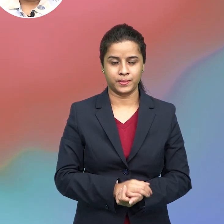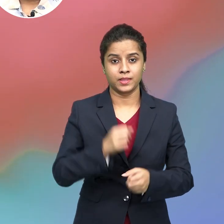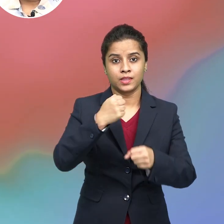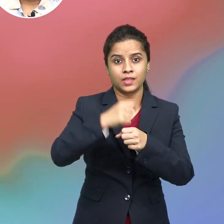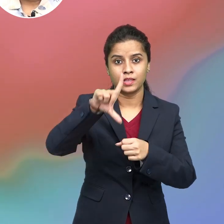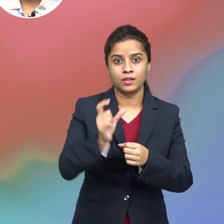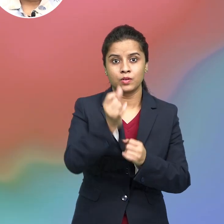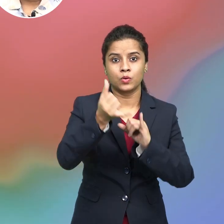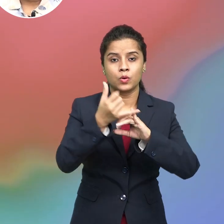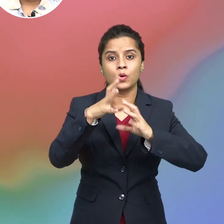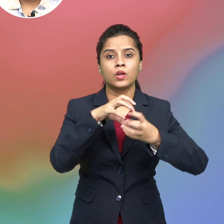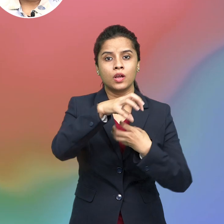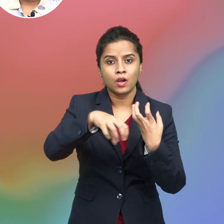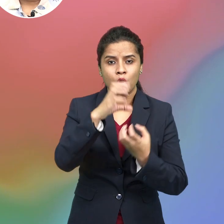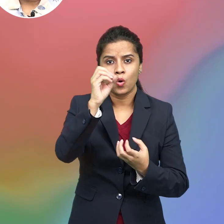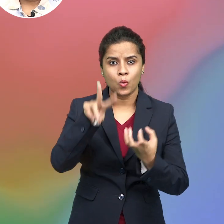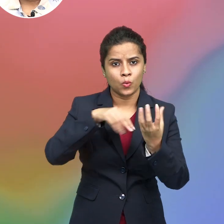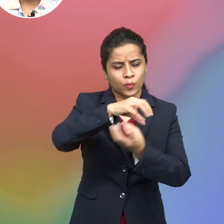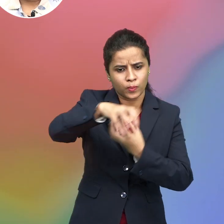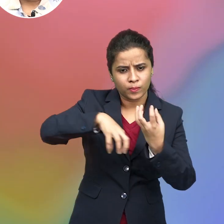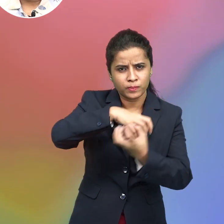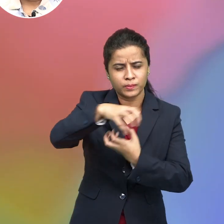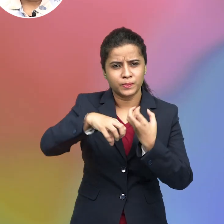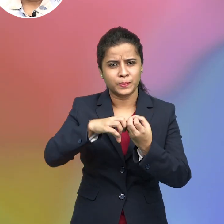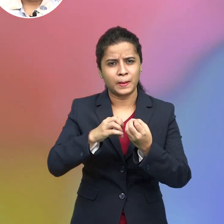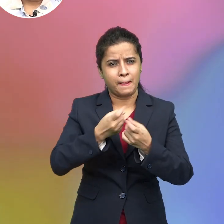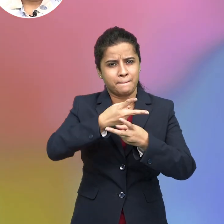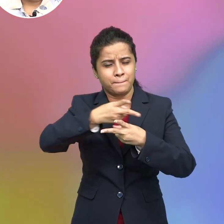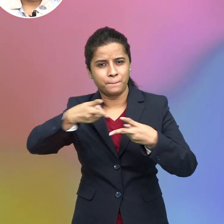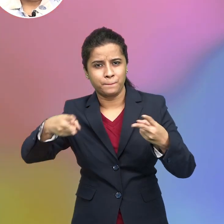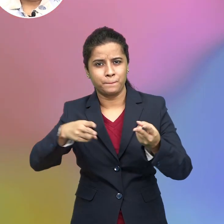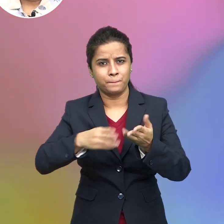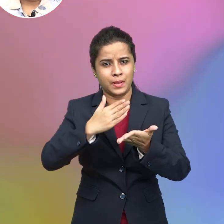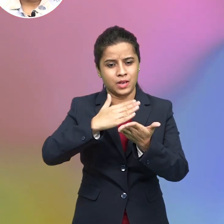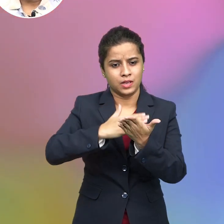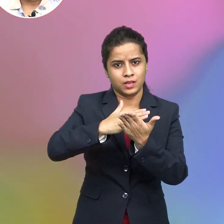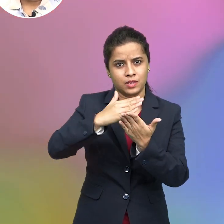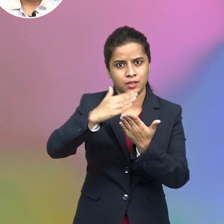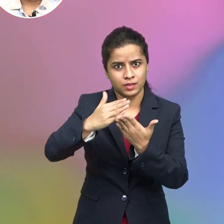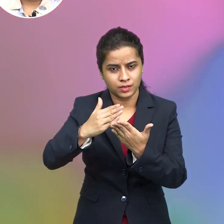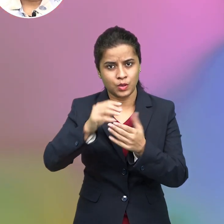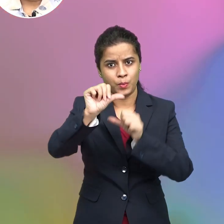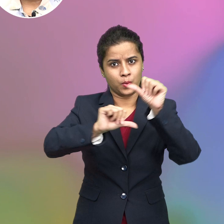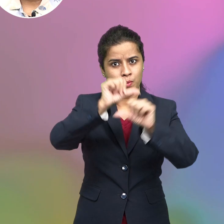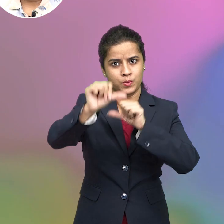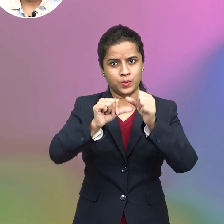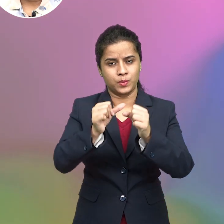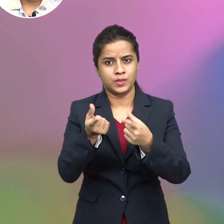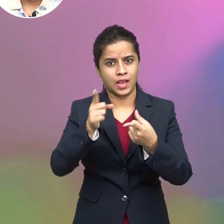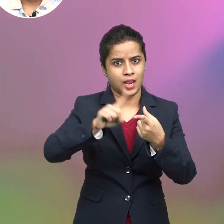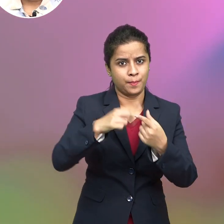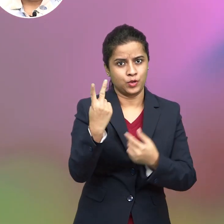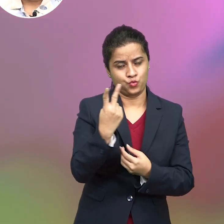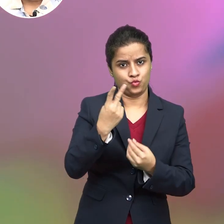Glucose is oxidized in the multi-step process, forming 2 molecules of pyruvic